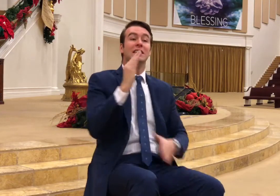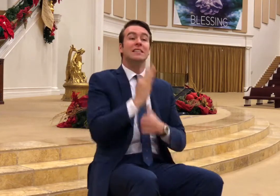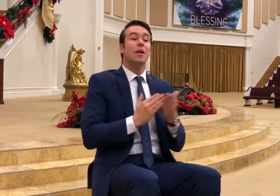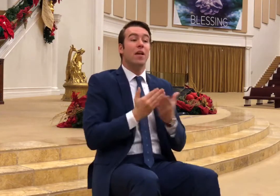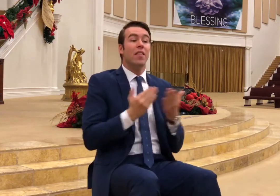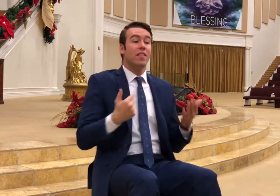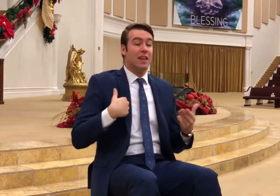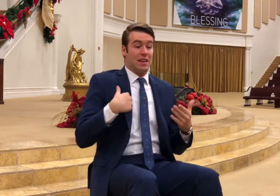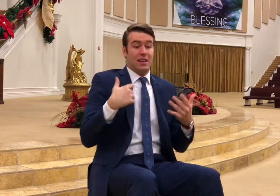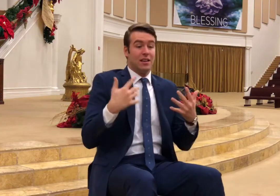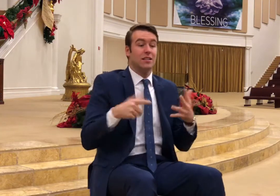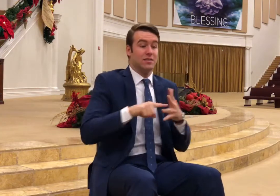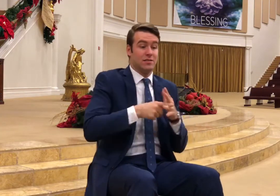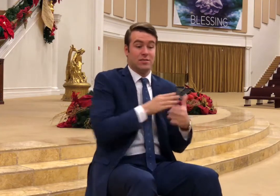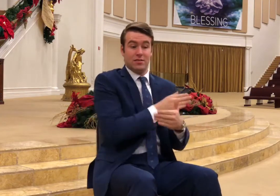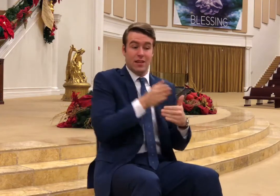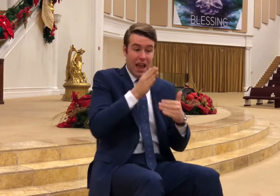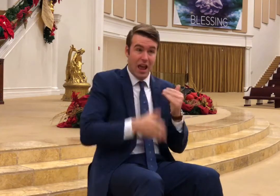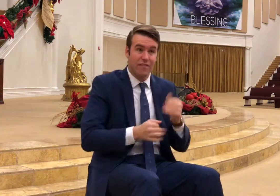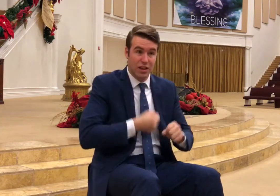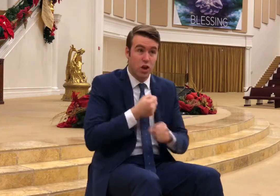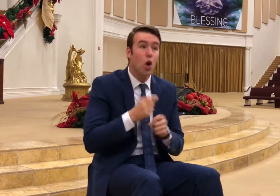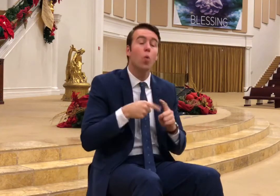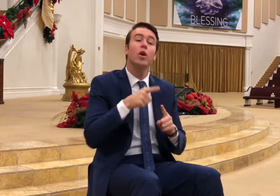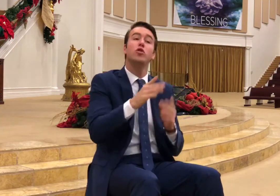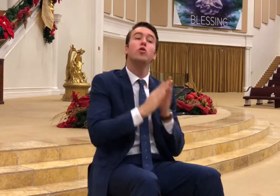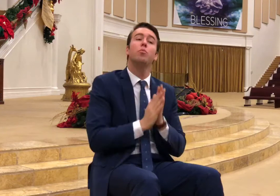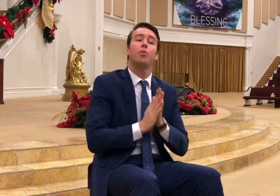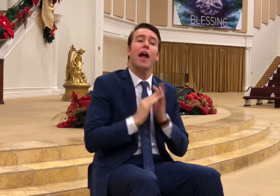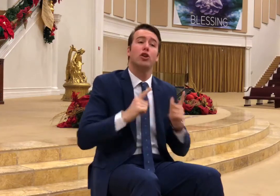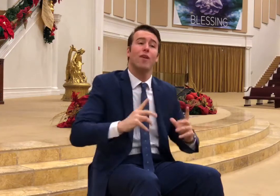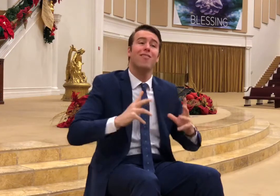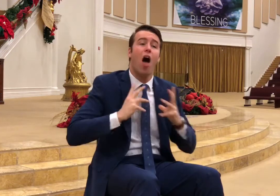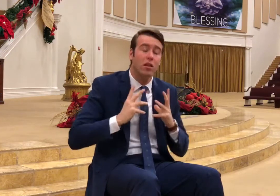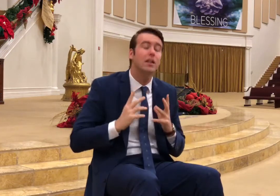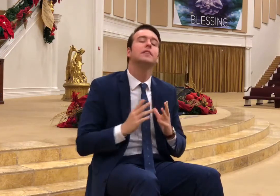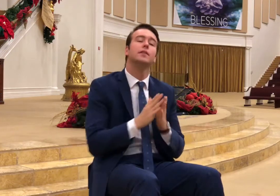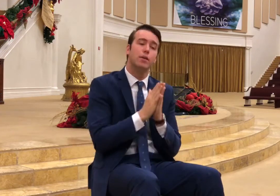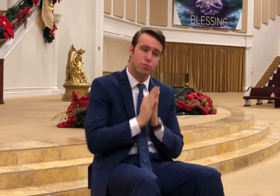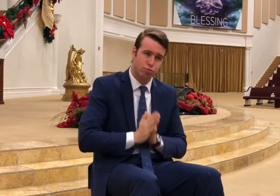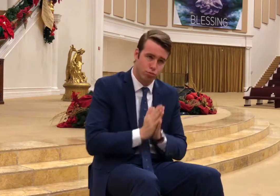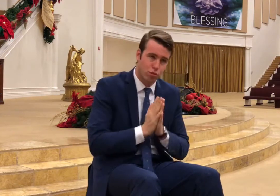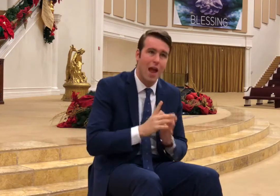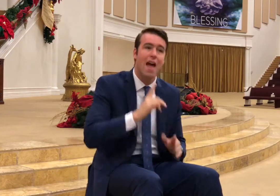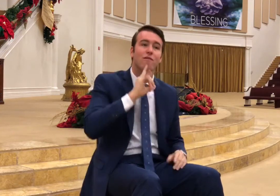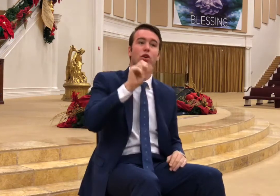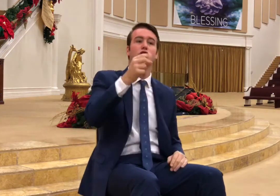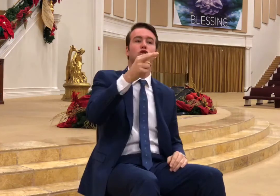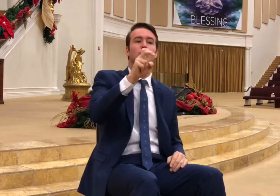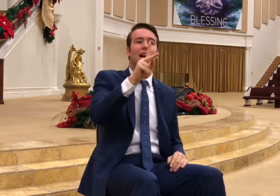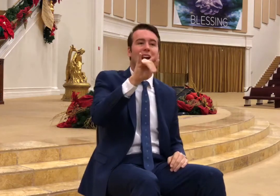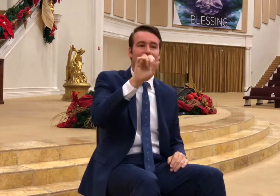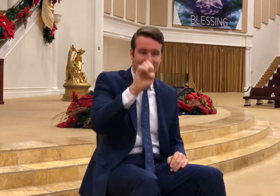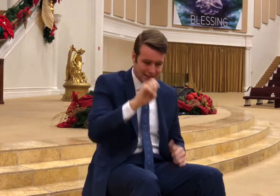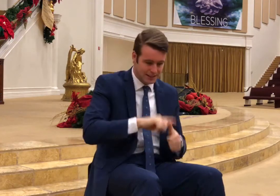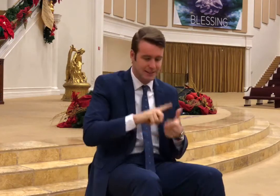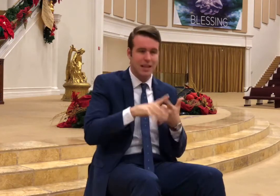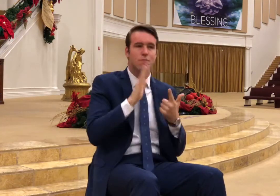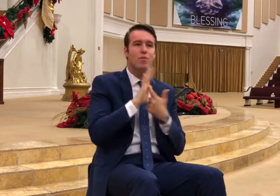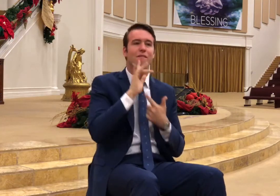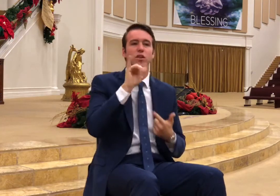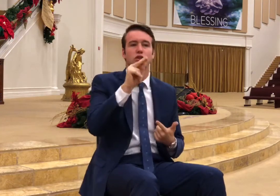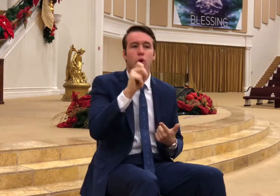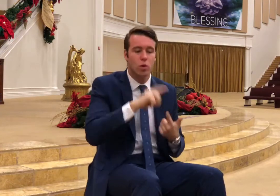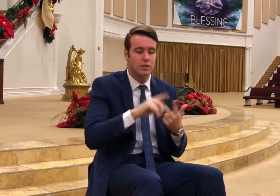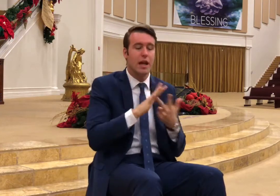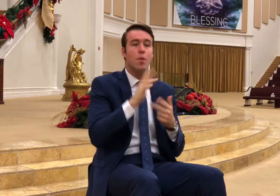we're wrapping up the year we wanted you to know about. When you pray over the holidays, pray for the Shrekises. Pray for the Joneses. Pray